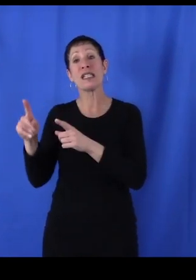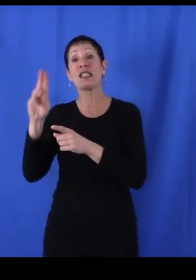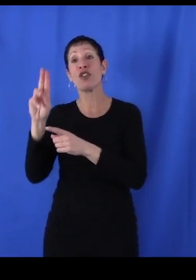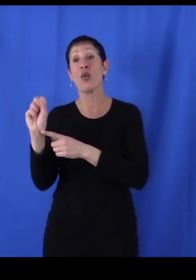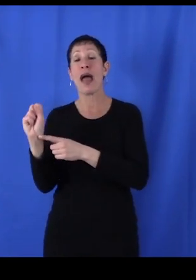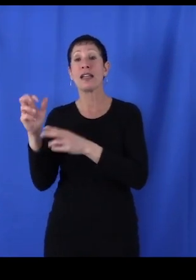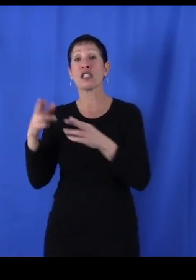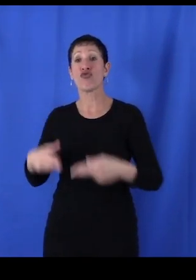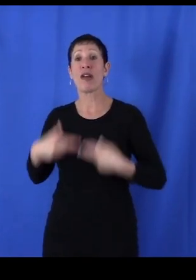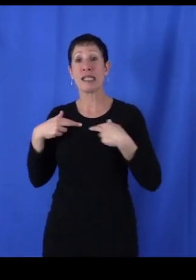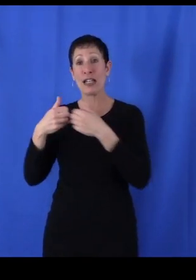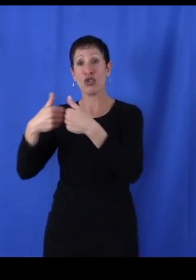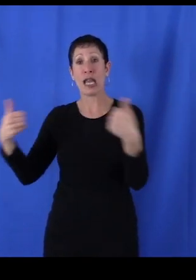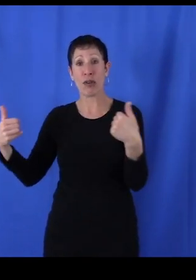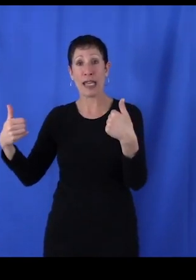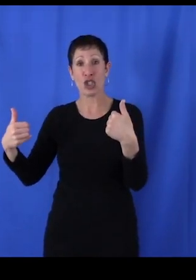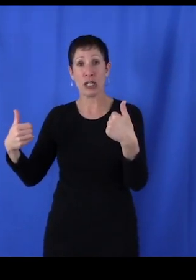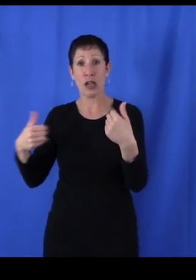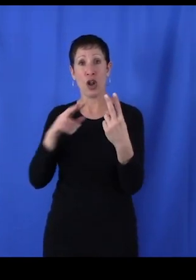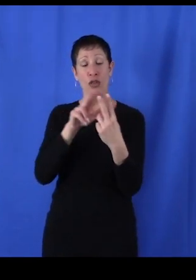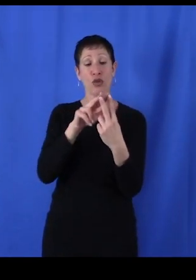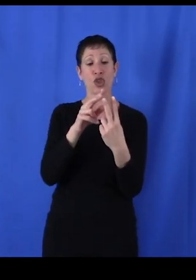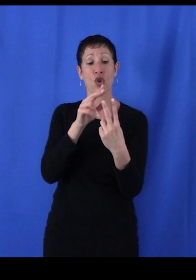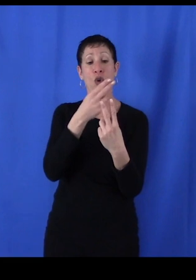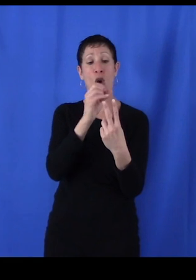US residential segregation.